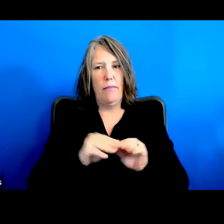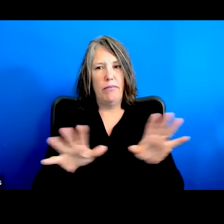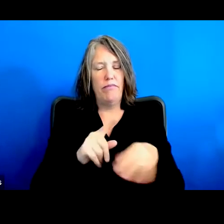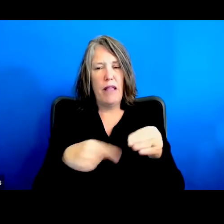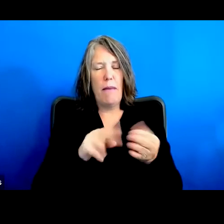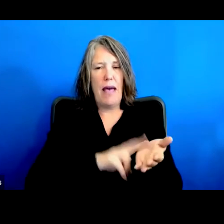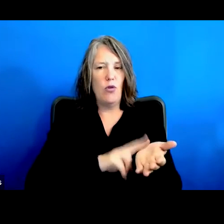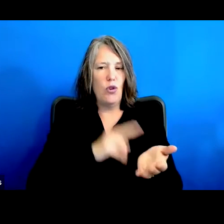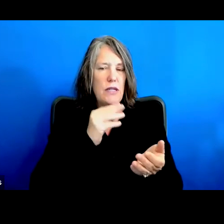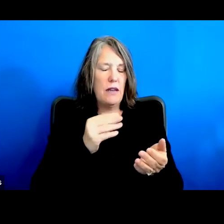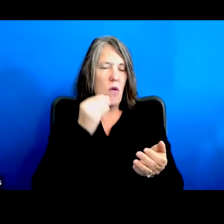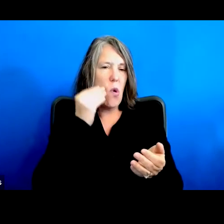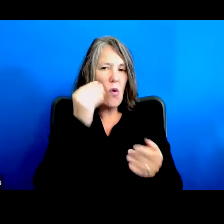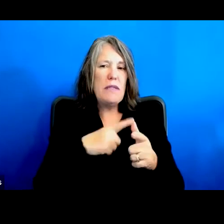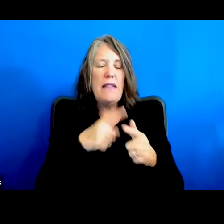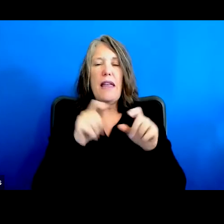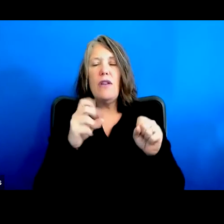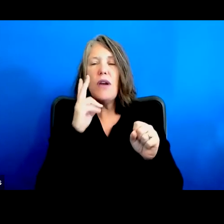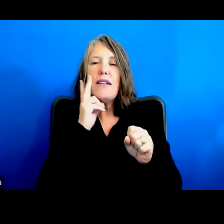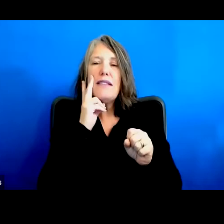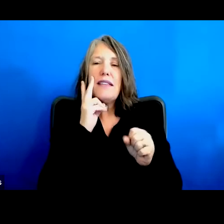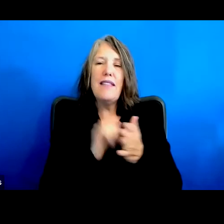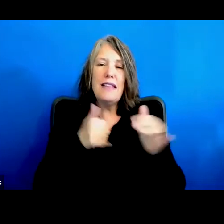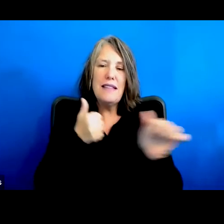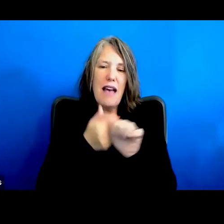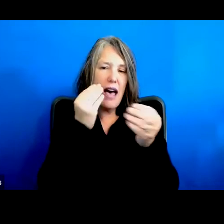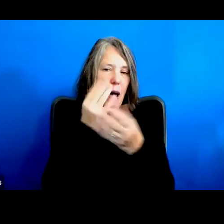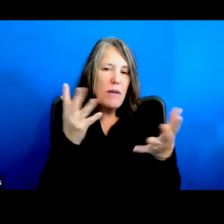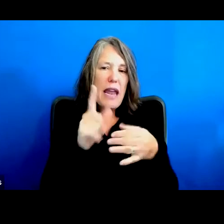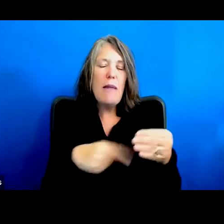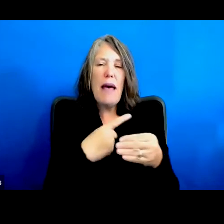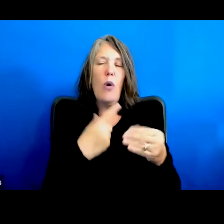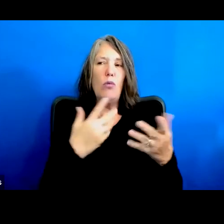About nursing facilities, and then you can see we have this update of that,